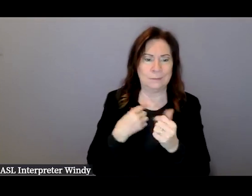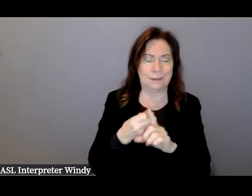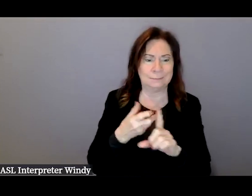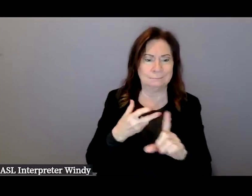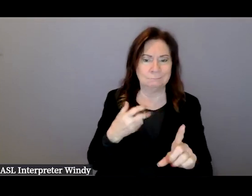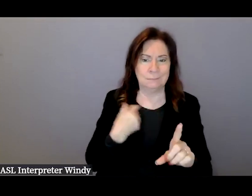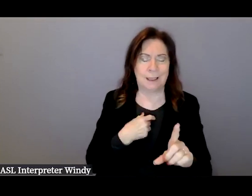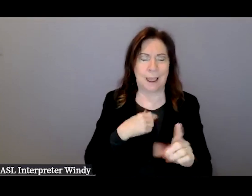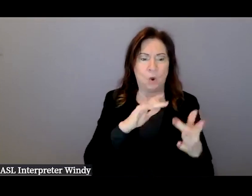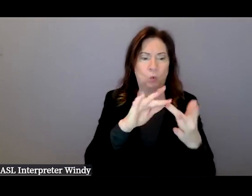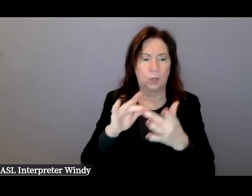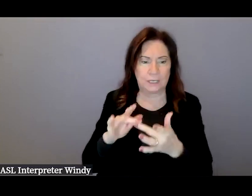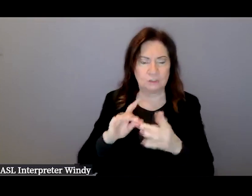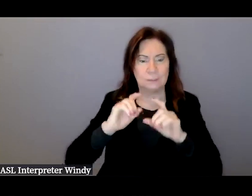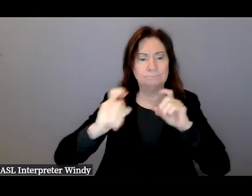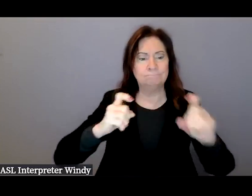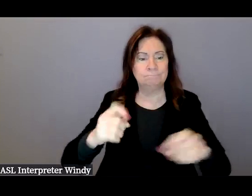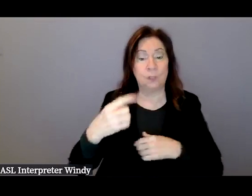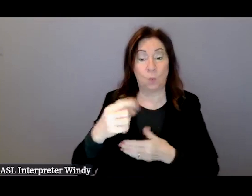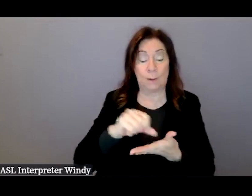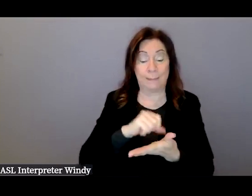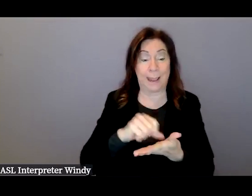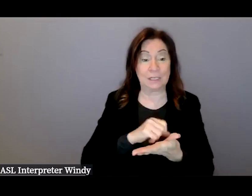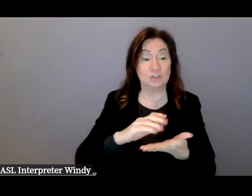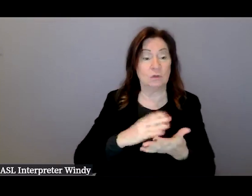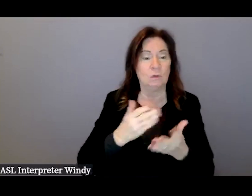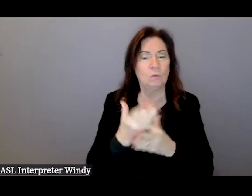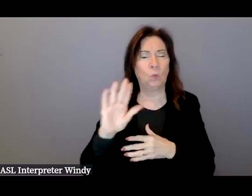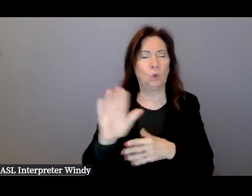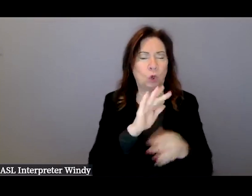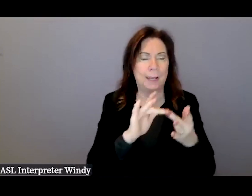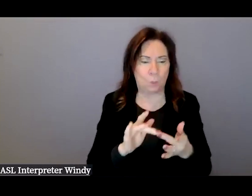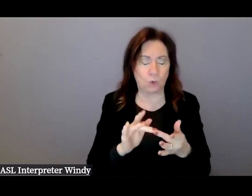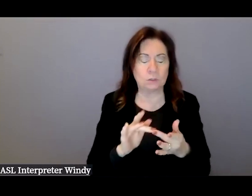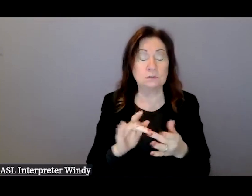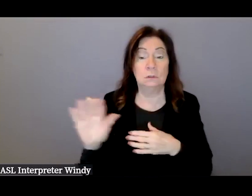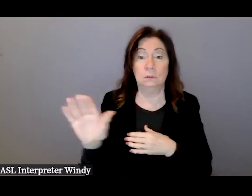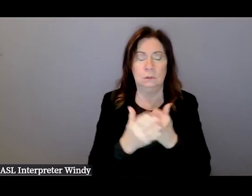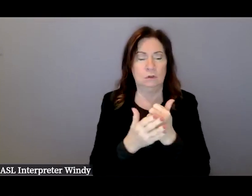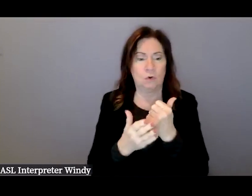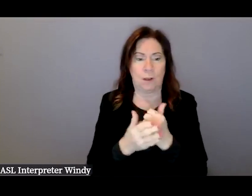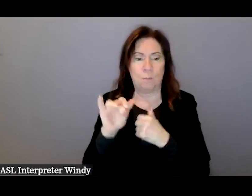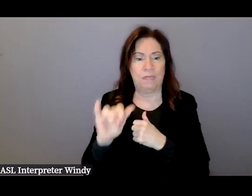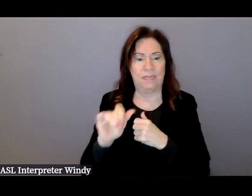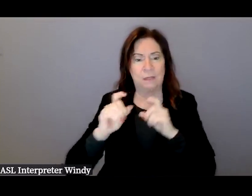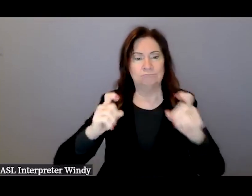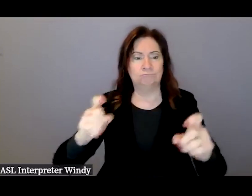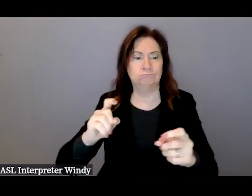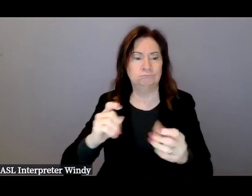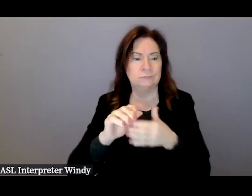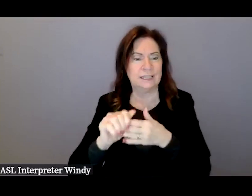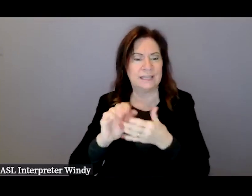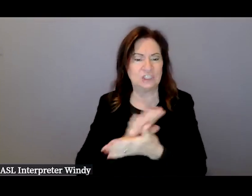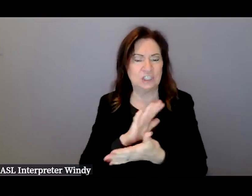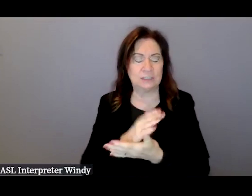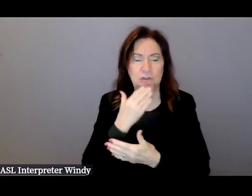reach by distributing the one-pagers through your networks. Your help in this area was critical, especially during